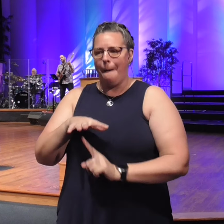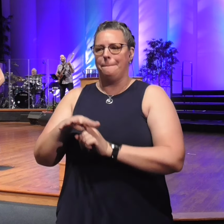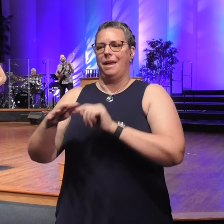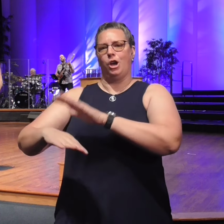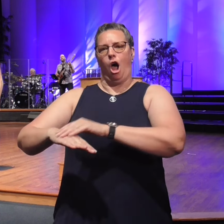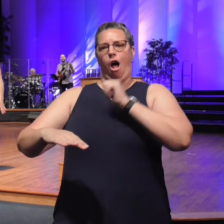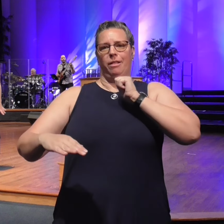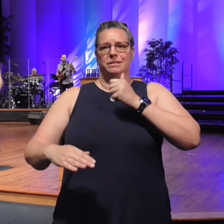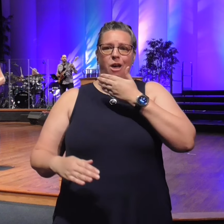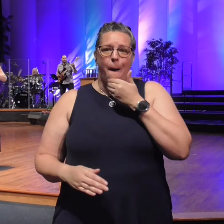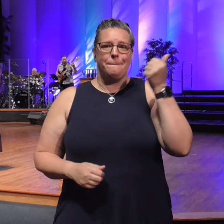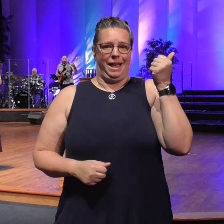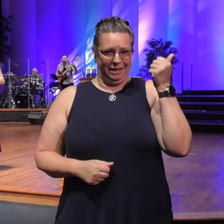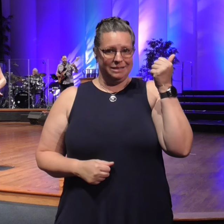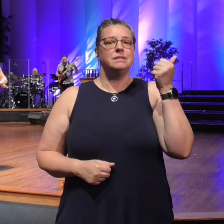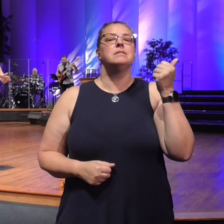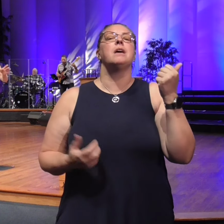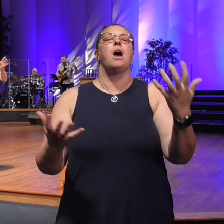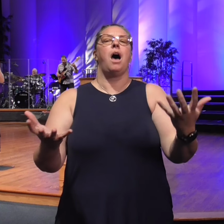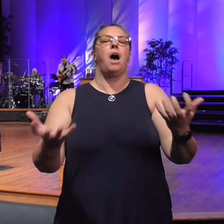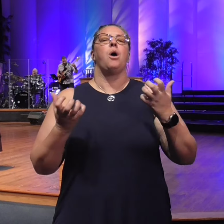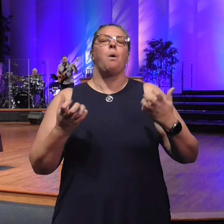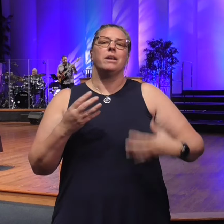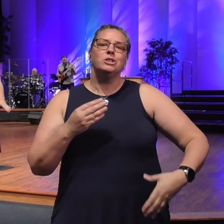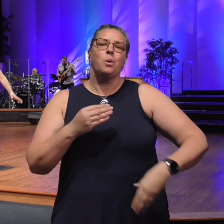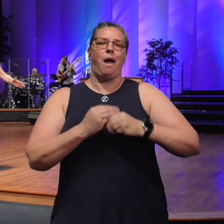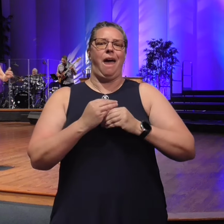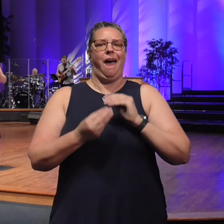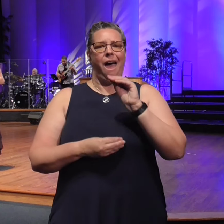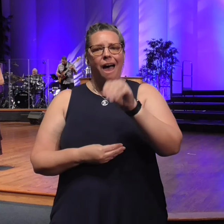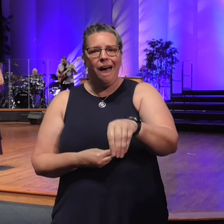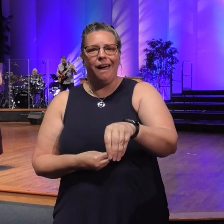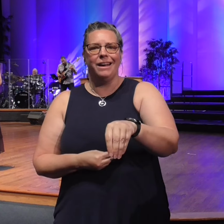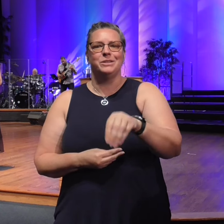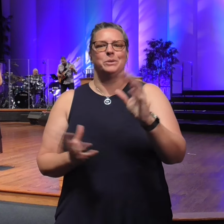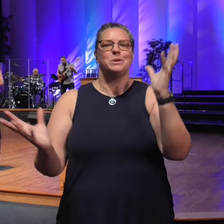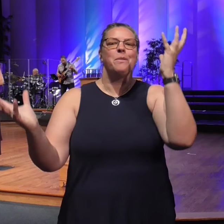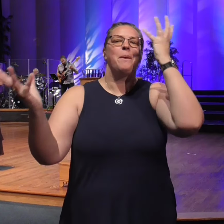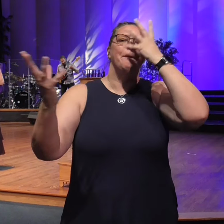best. And I want to add to the beauty.